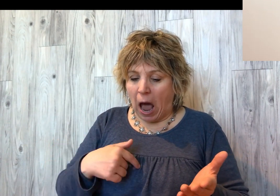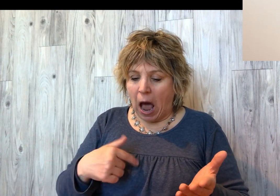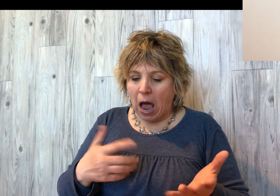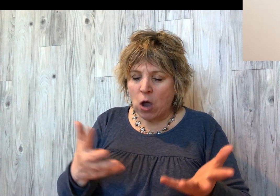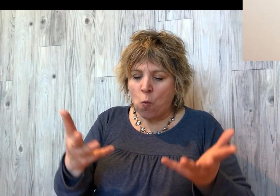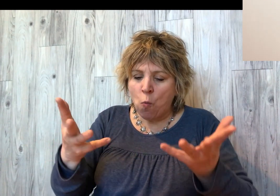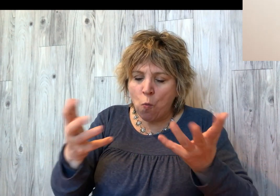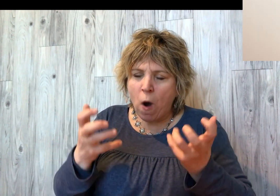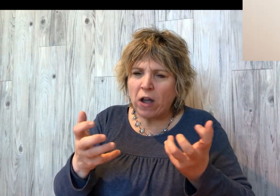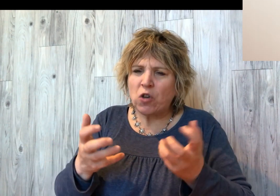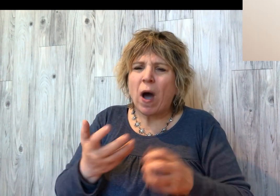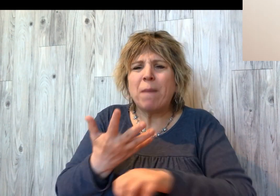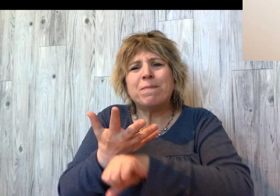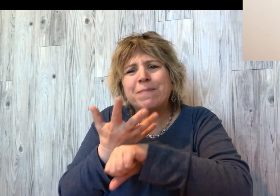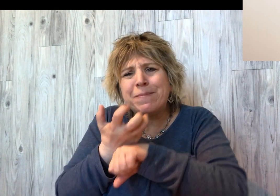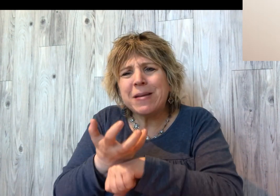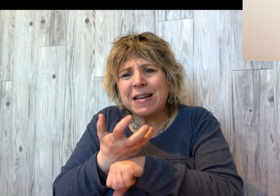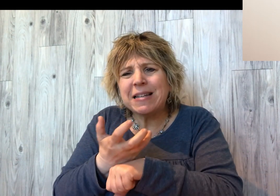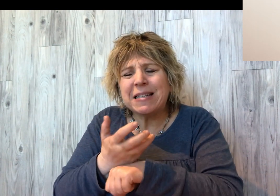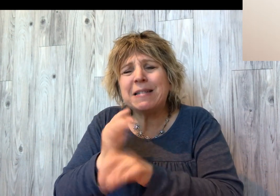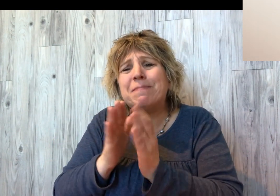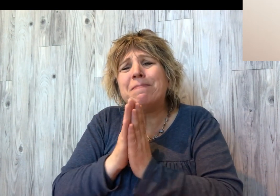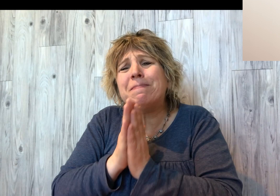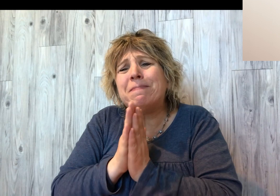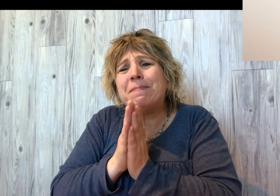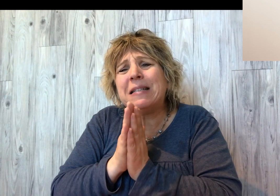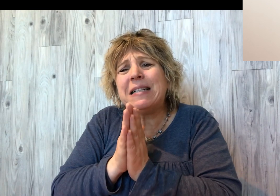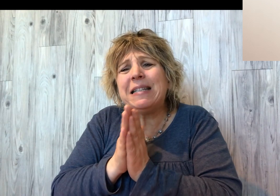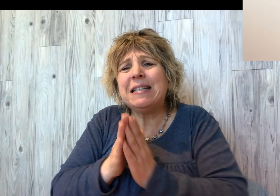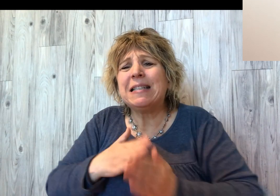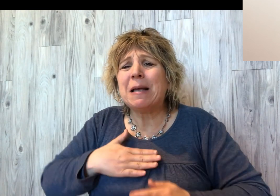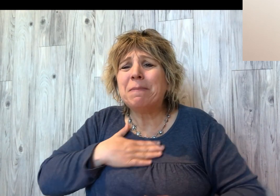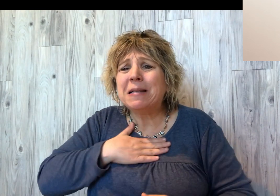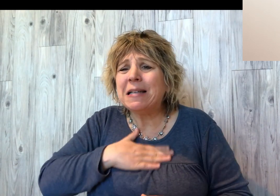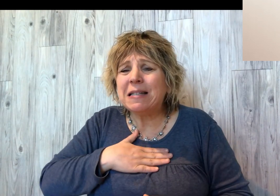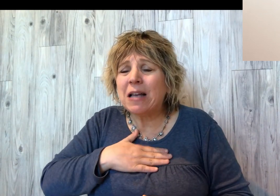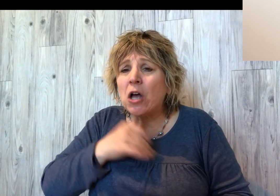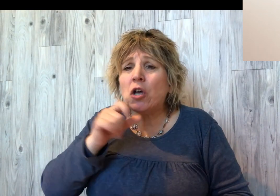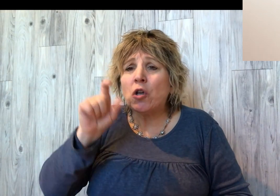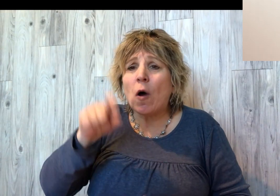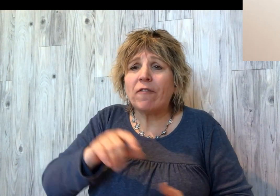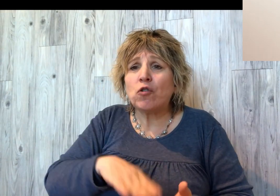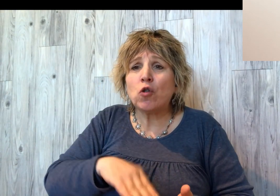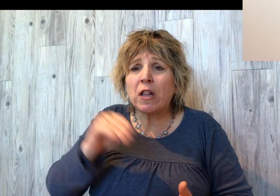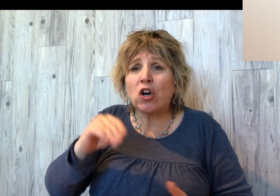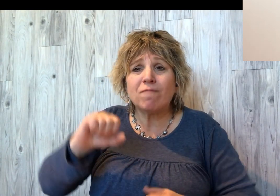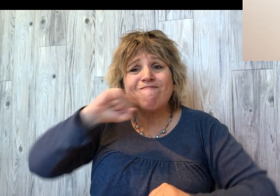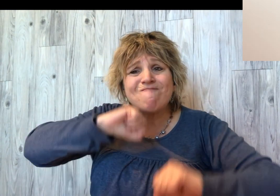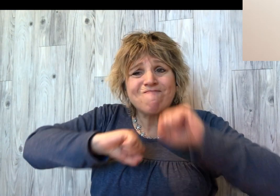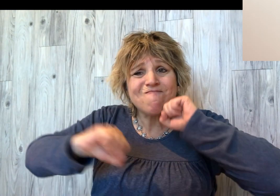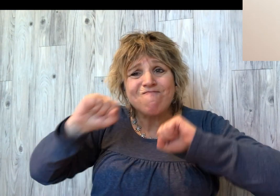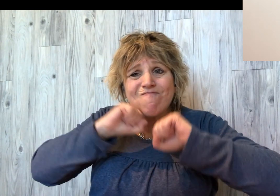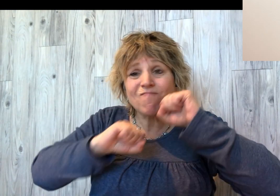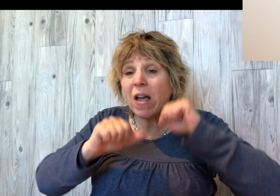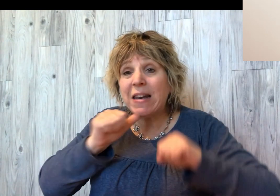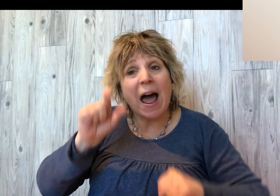I beg you to listen to me today. I'm pleading with you. You don't have to learn the hard